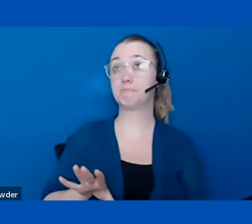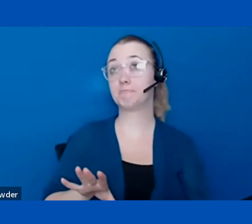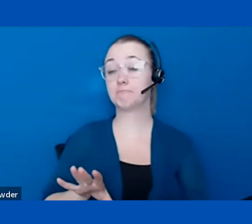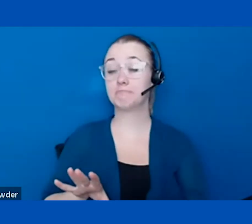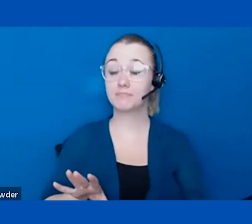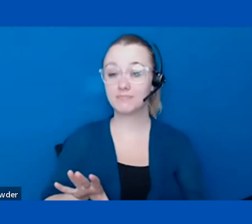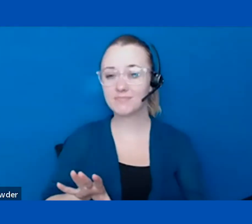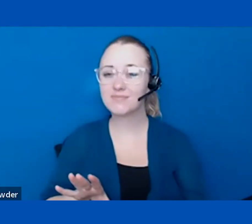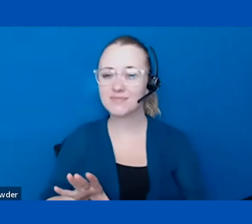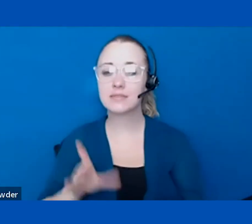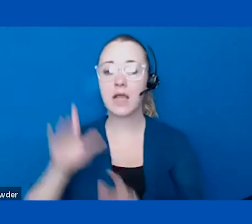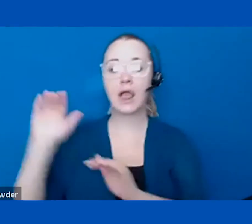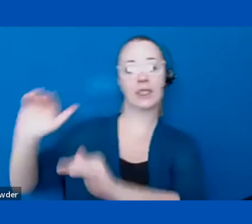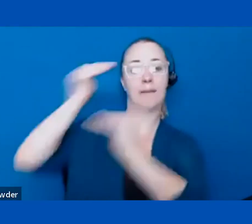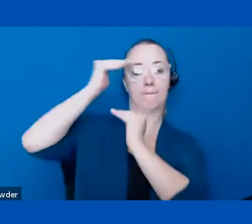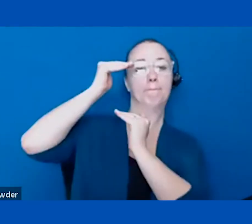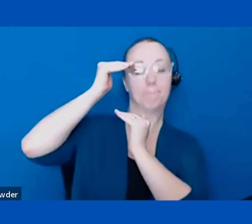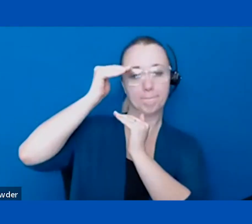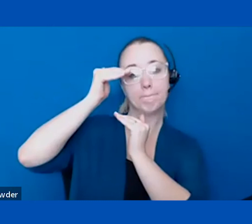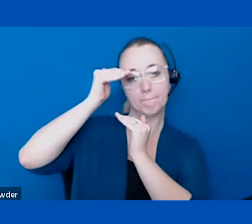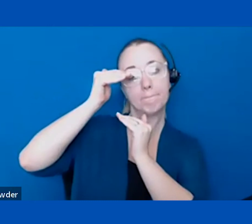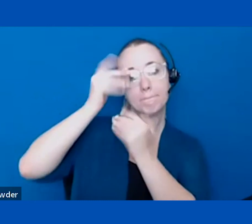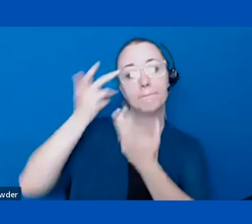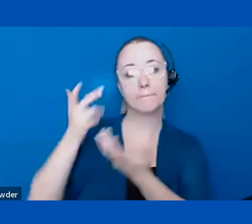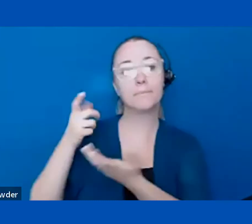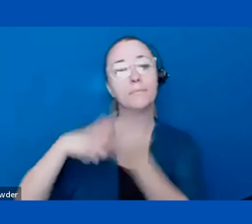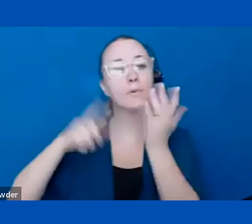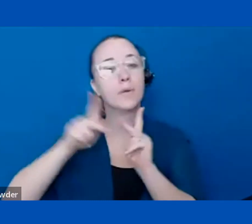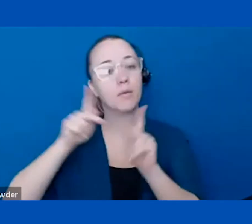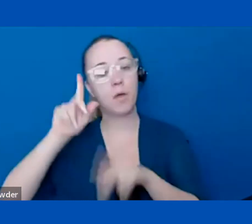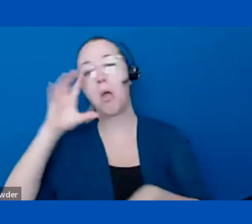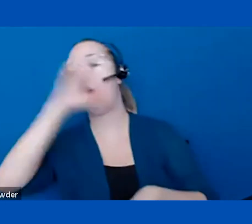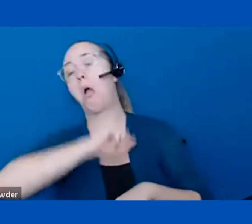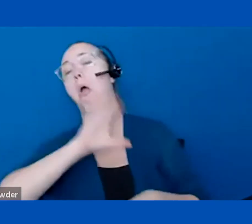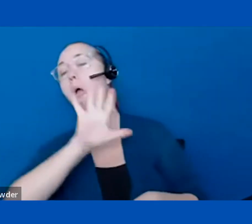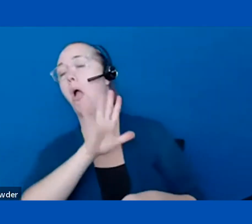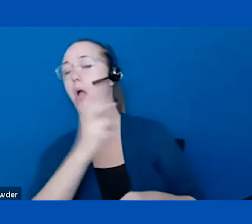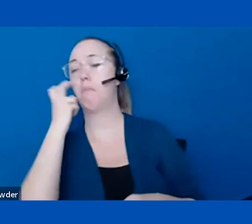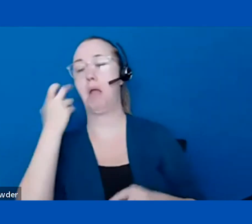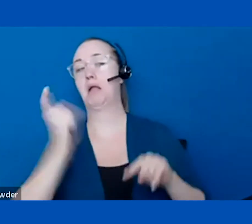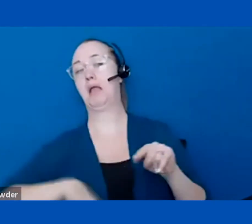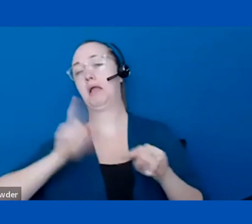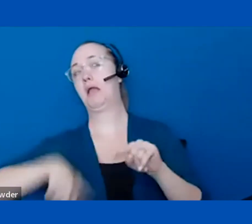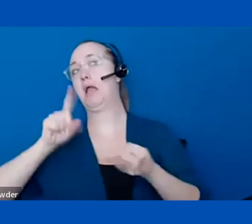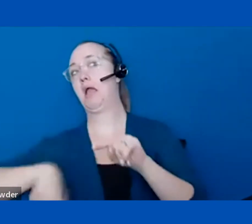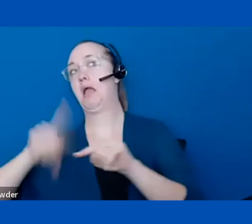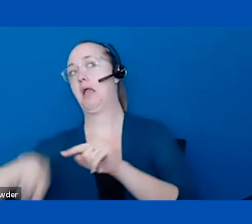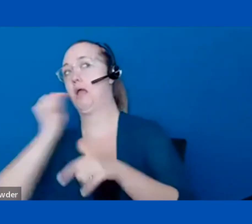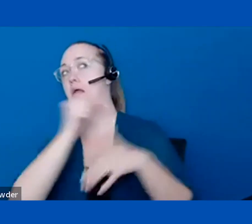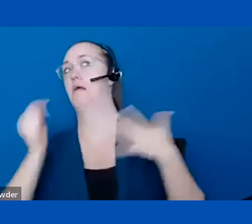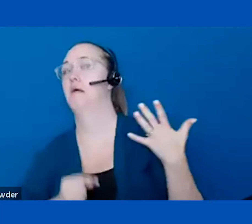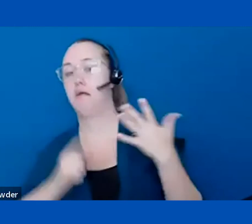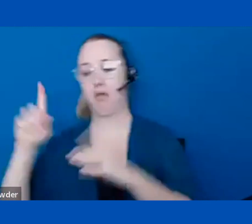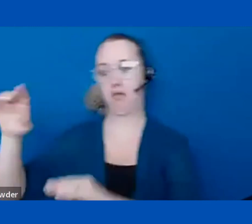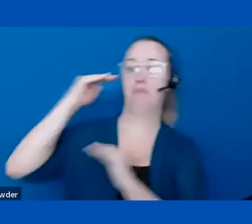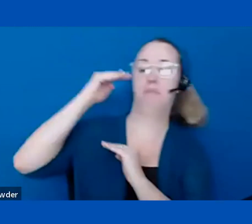the limitations that people have tried to put on blind people as well as myself, because